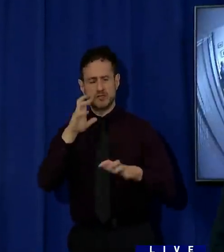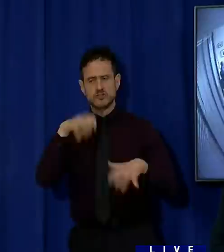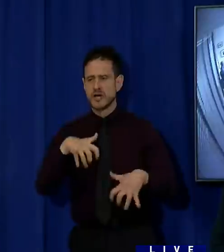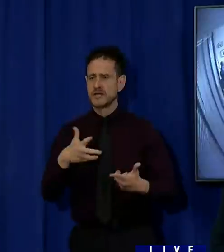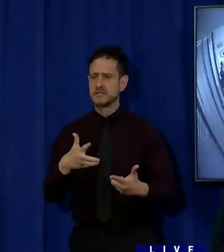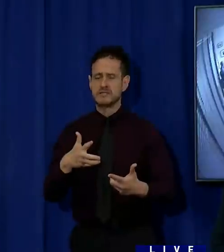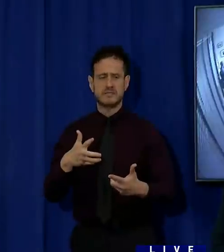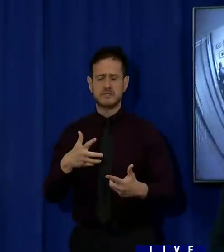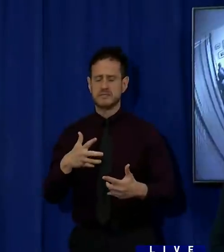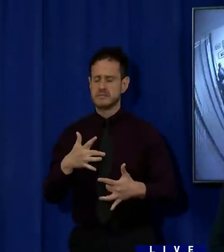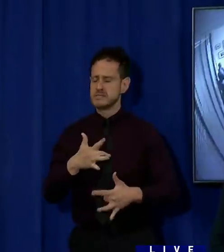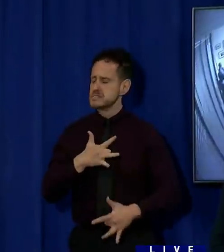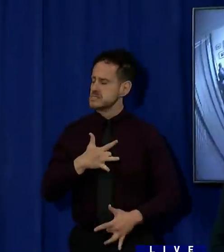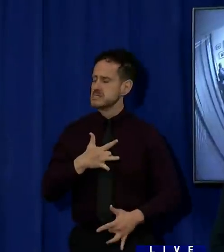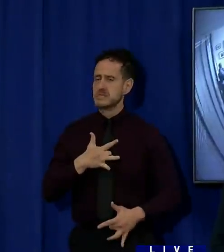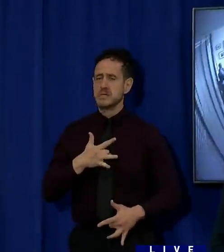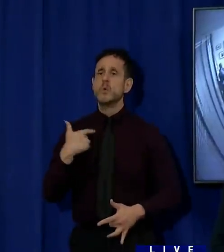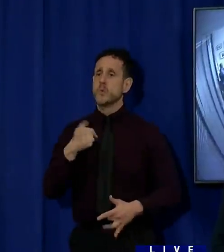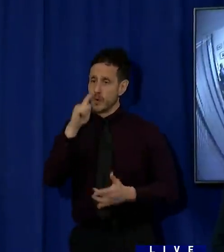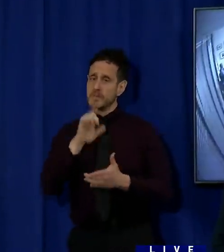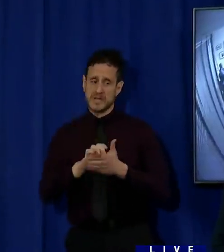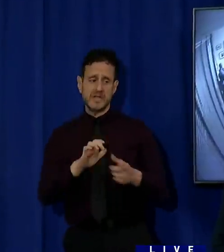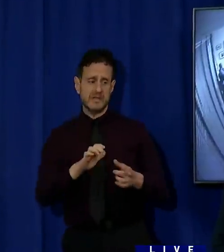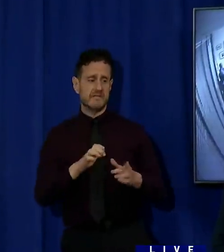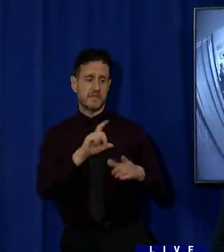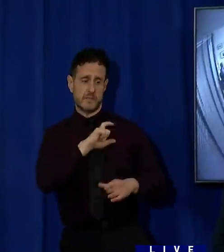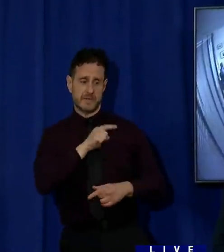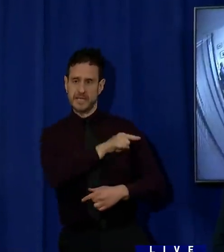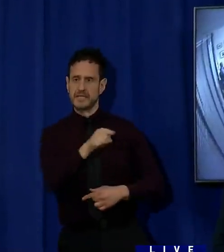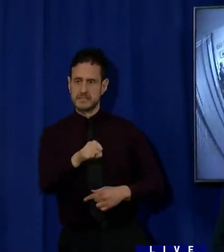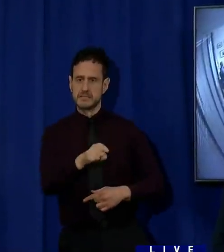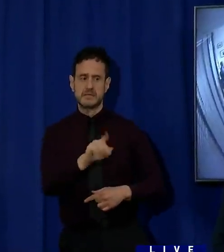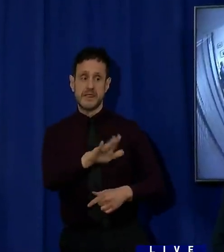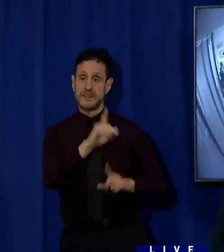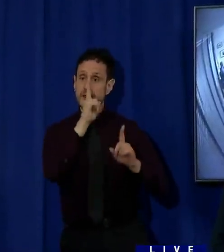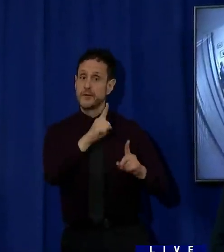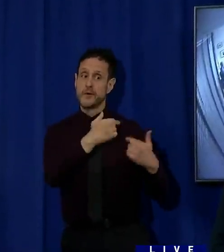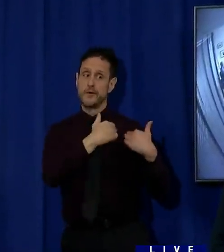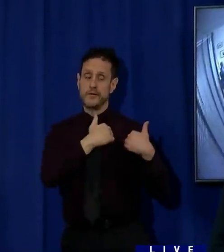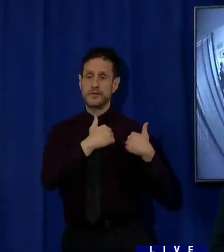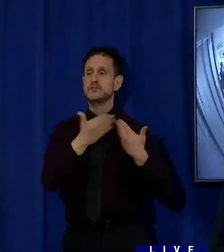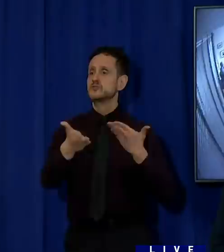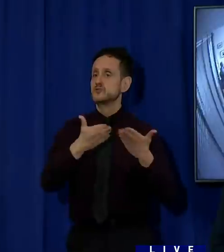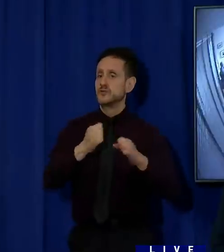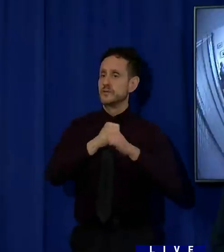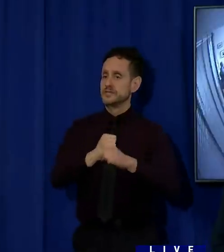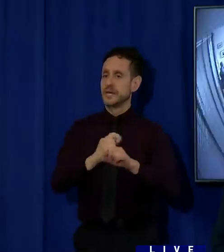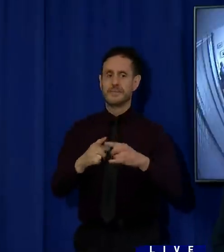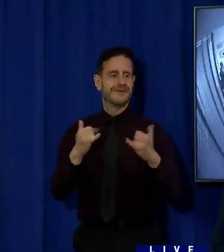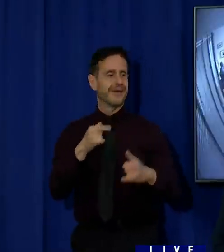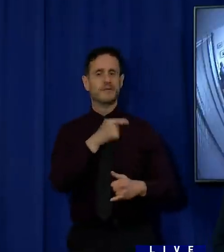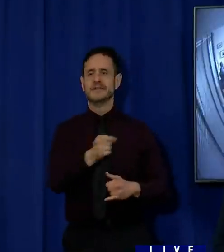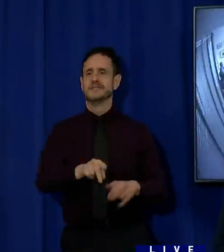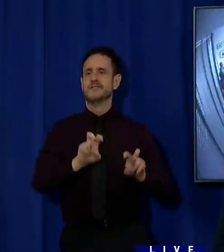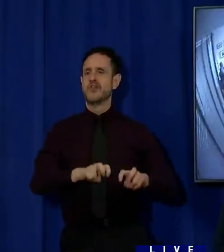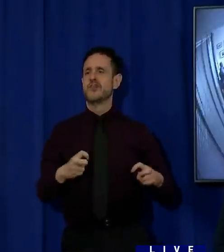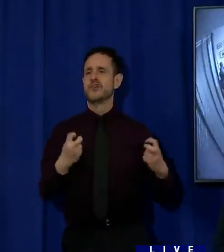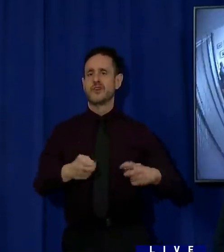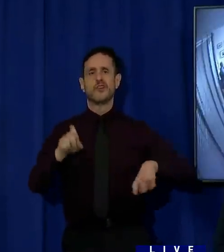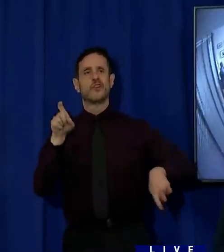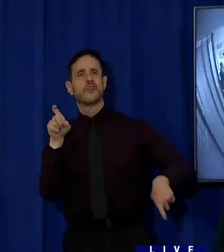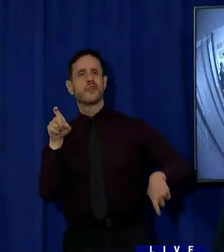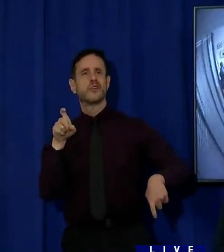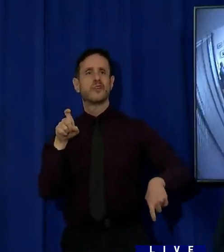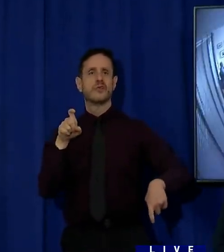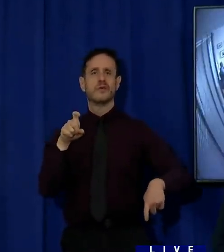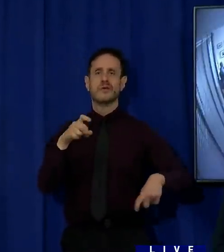police are there to serve and protect. And in this case, sitting on your butt, eating popcorn, drinking